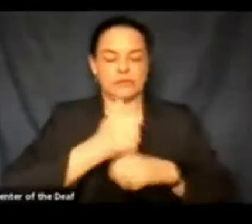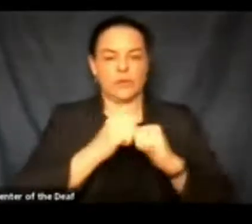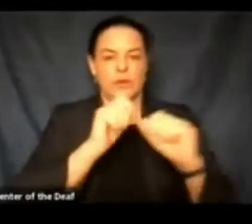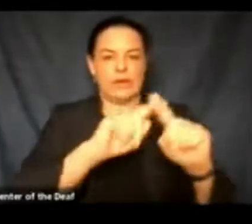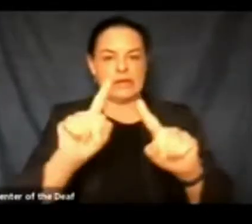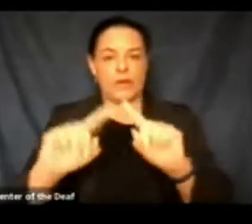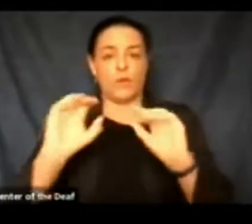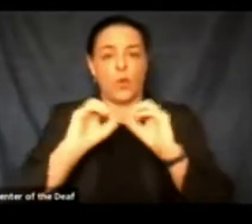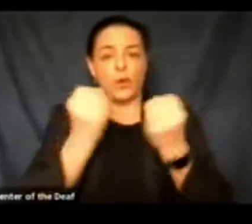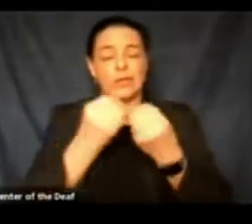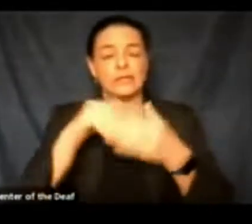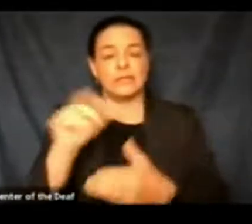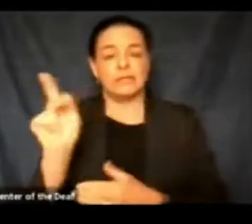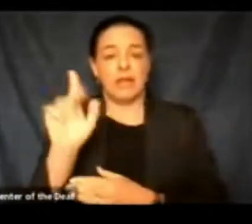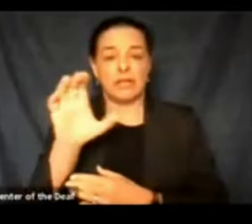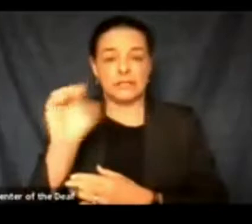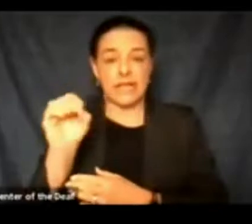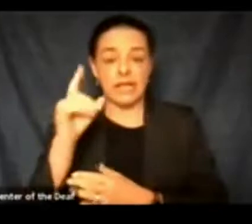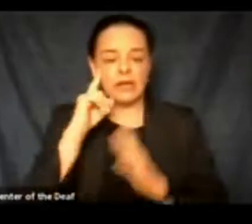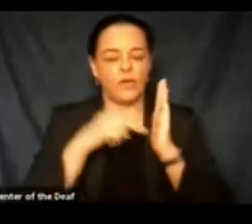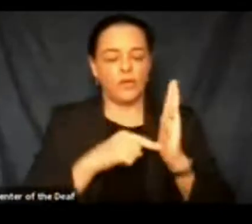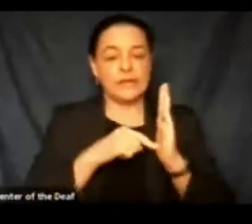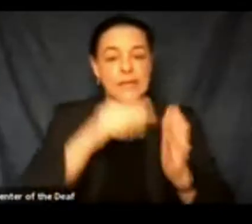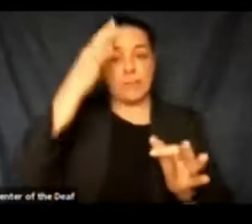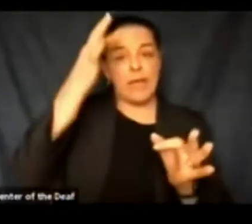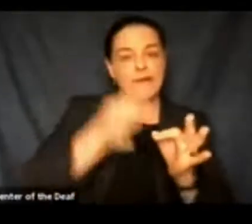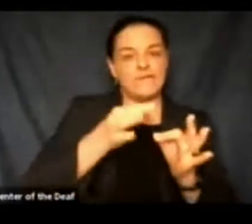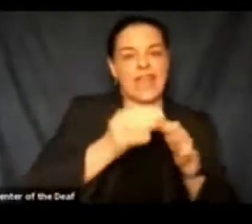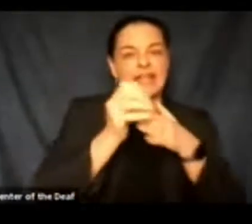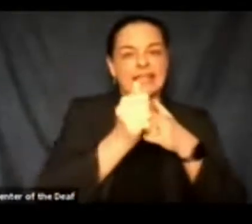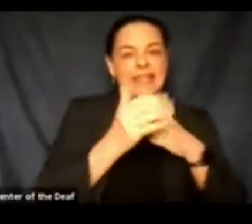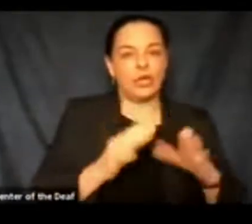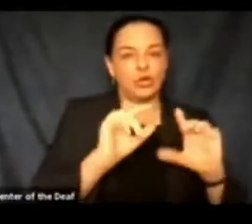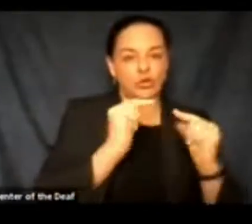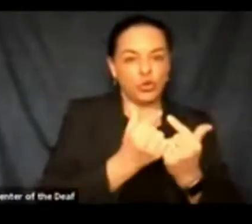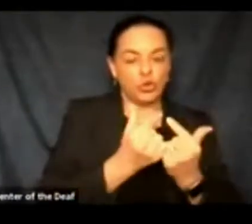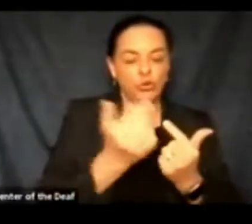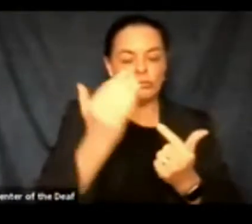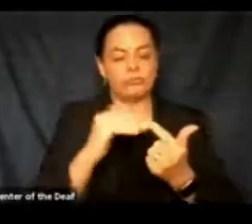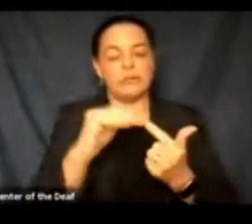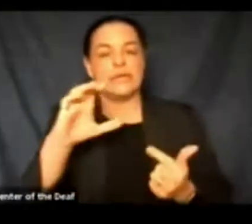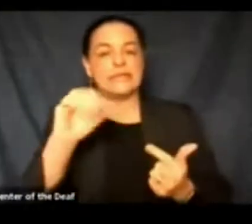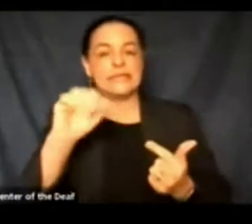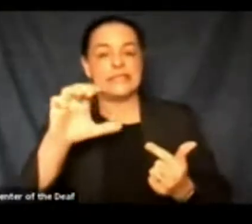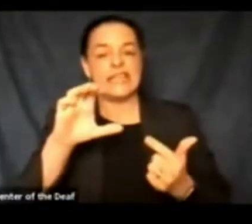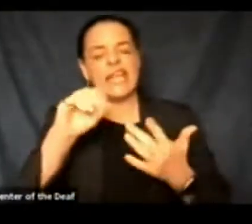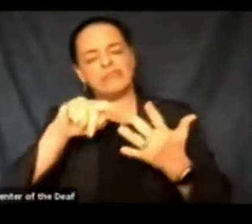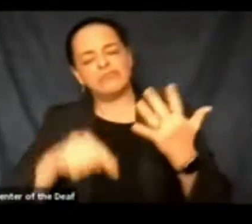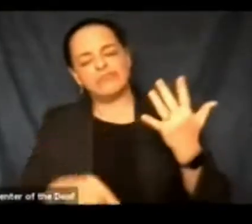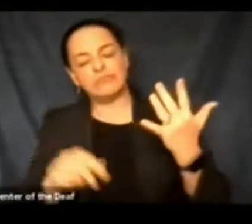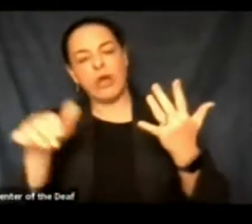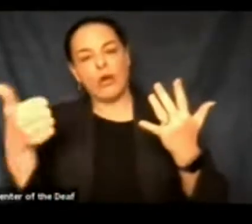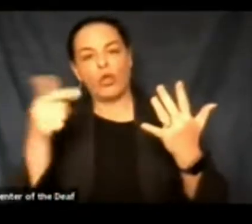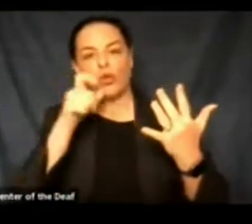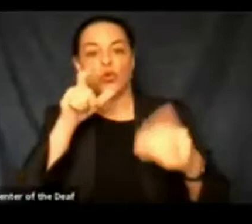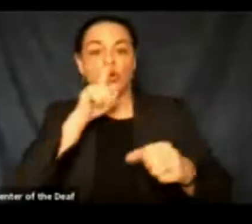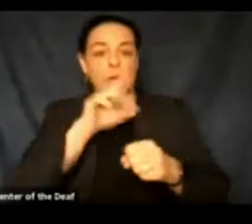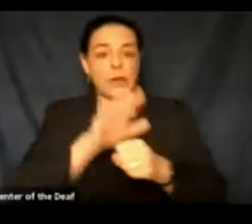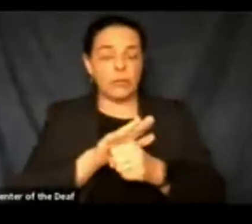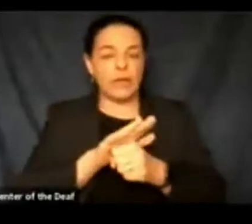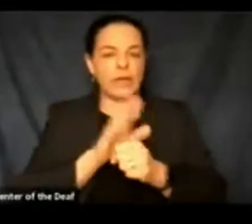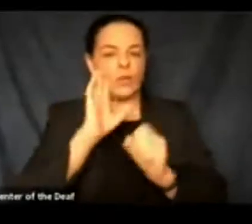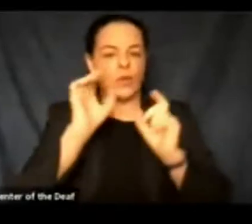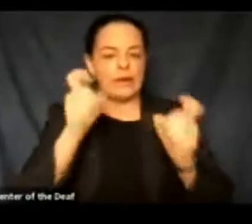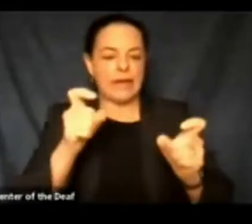organizations in Knox County, such as the Faith Leaders Group, CAC, and others who are committed to providing